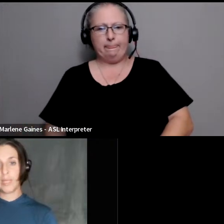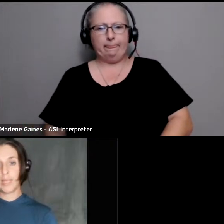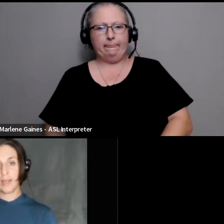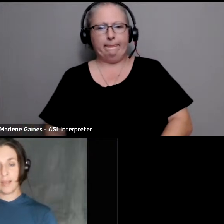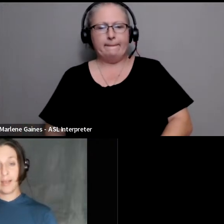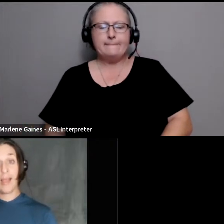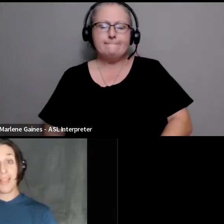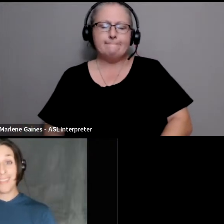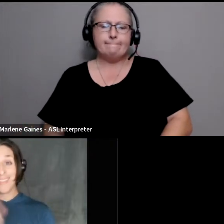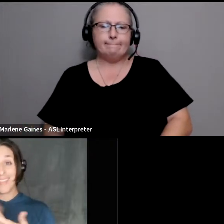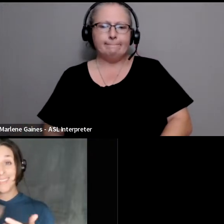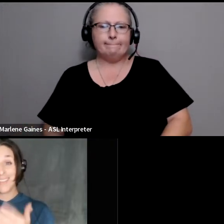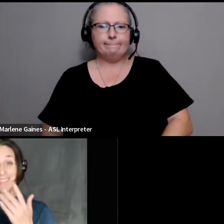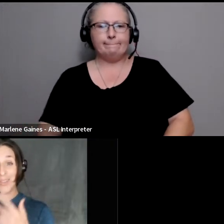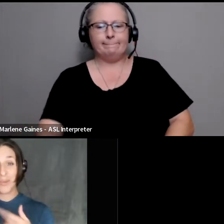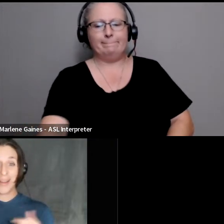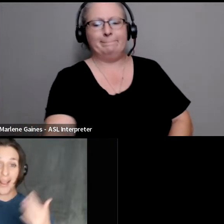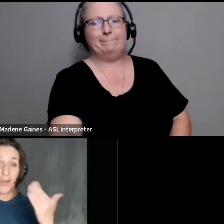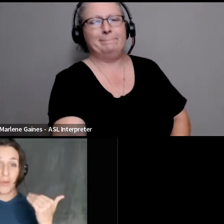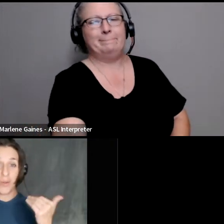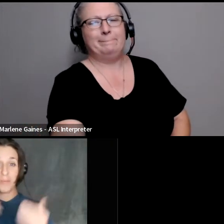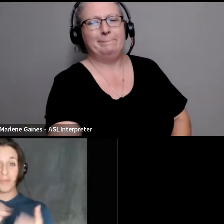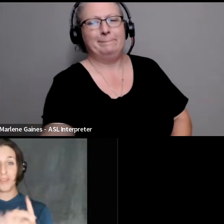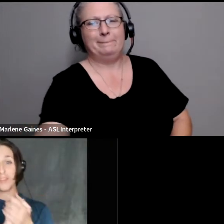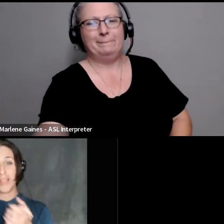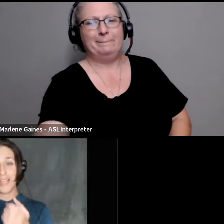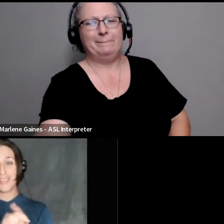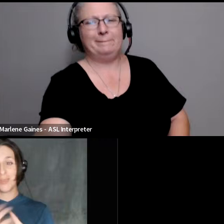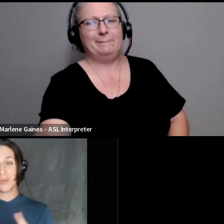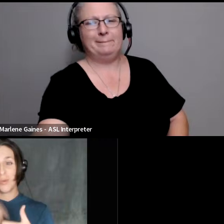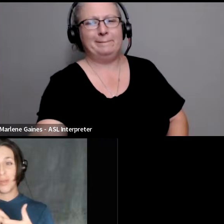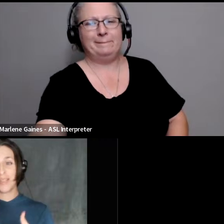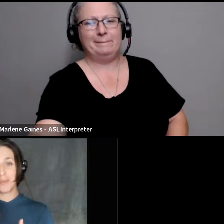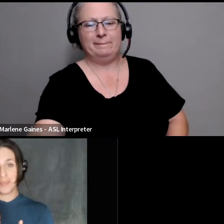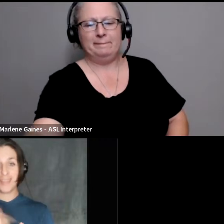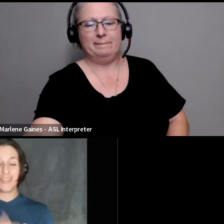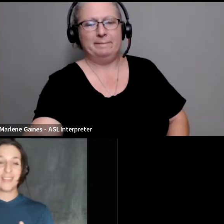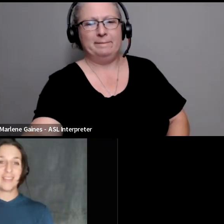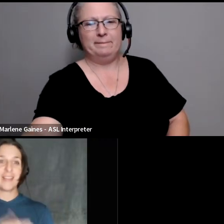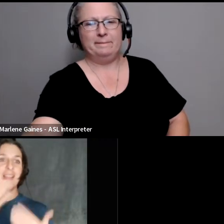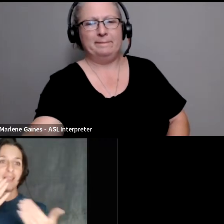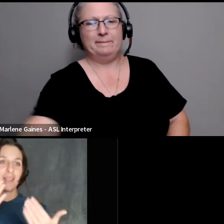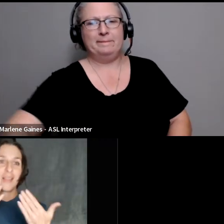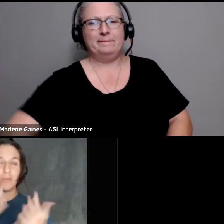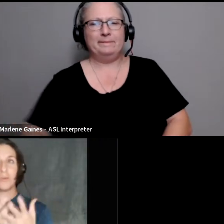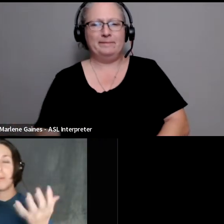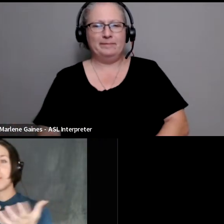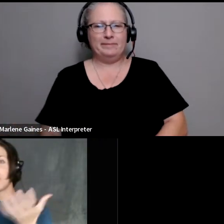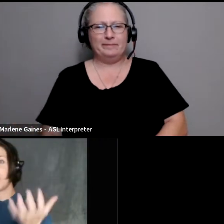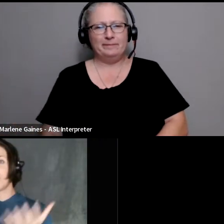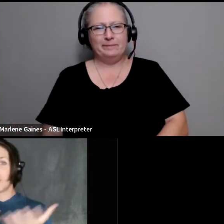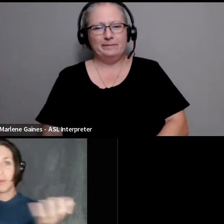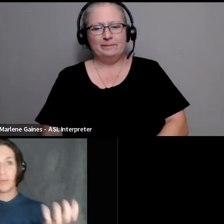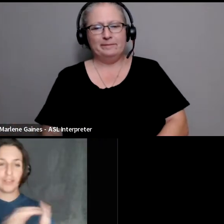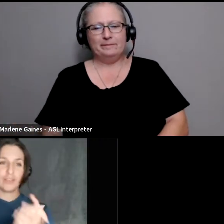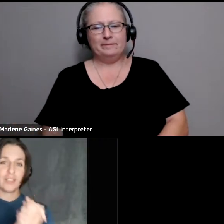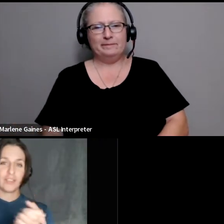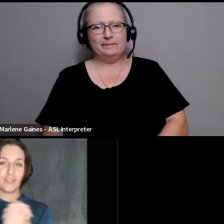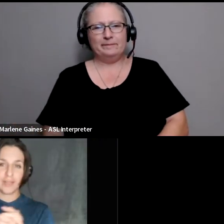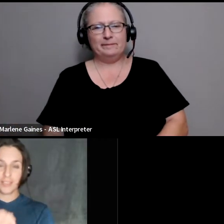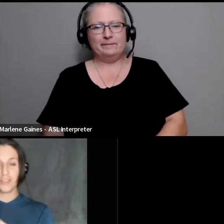hope. Yes. Okay. Congratulations. Join me in congratulating. Thank you so much, so much, so much, so much.